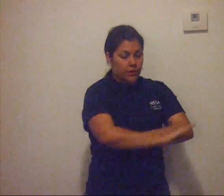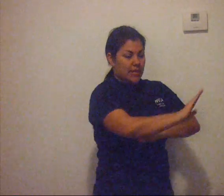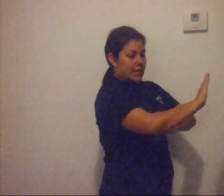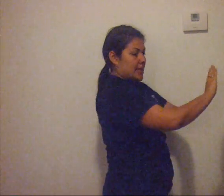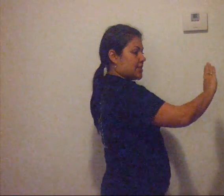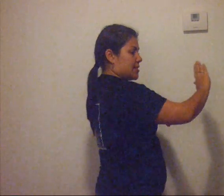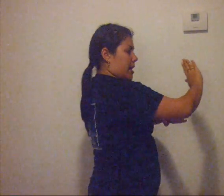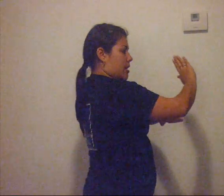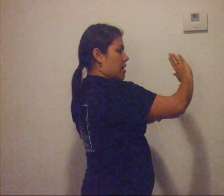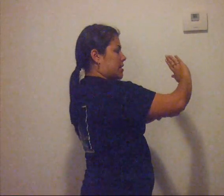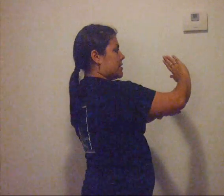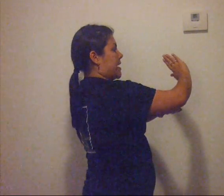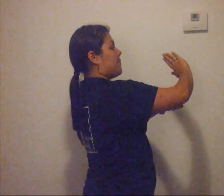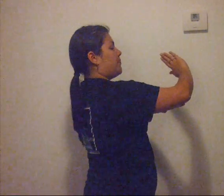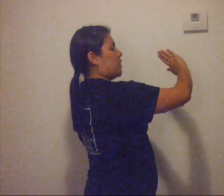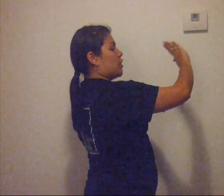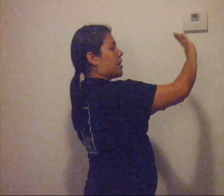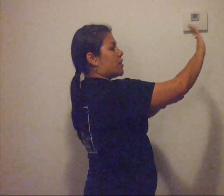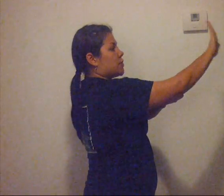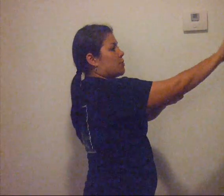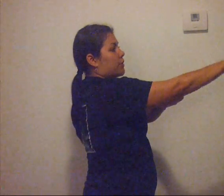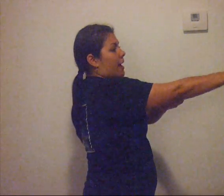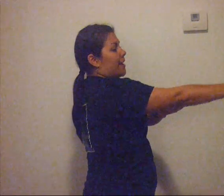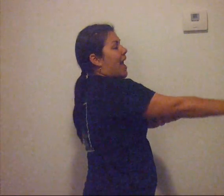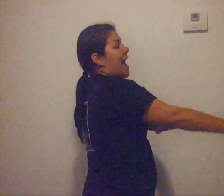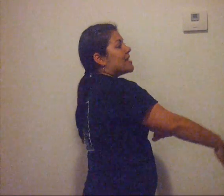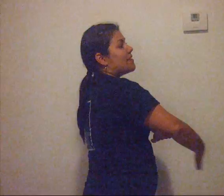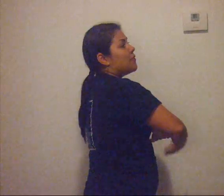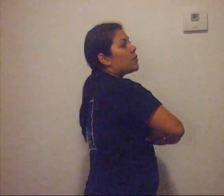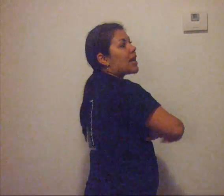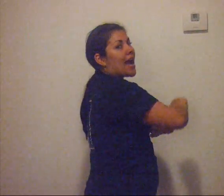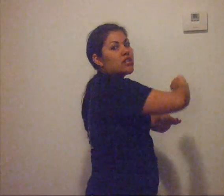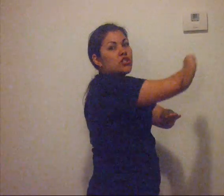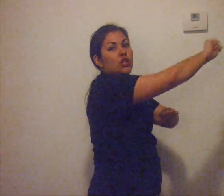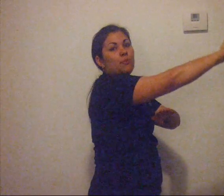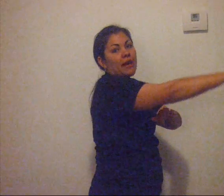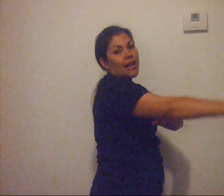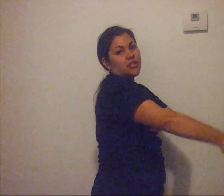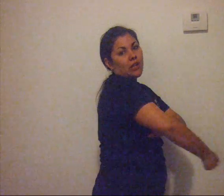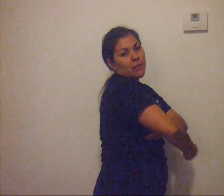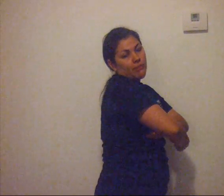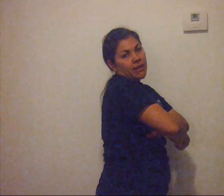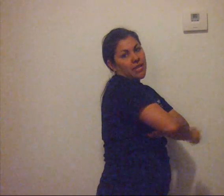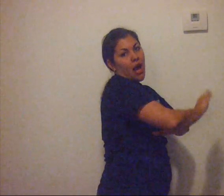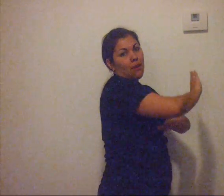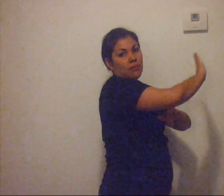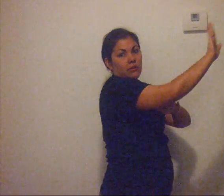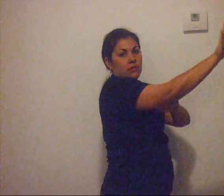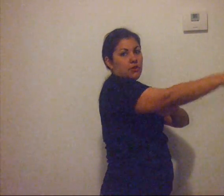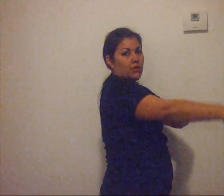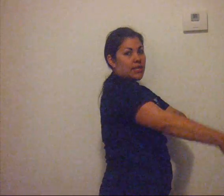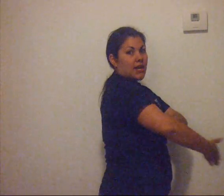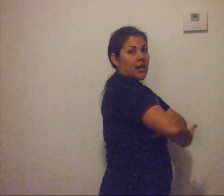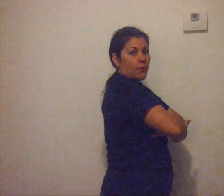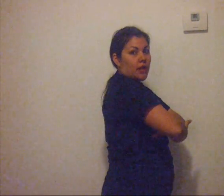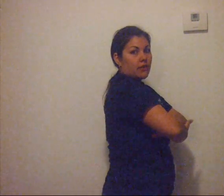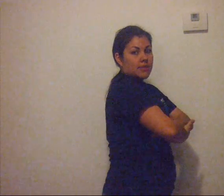looks like this. It's kind of hard to see. Kind of swoop it around as if you were kind of scooping ice cream in a big tub. So that's kind of what it looks